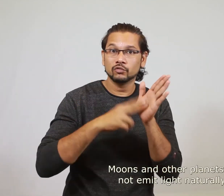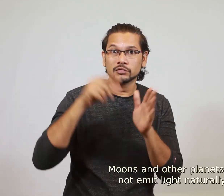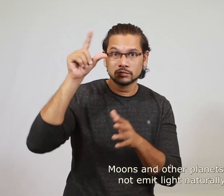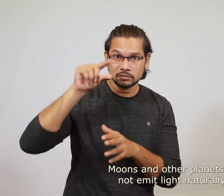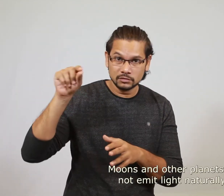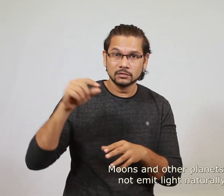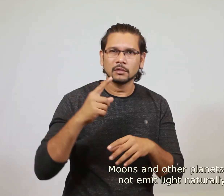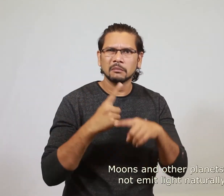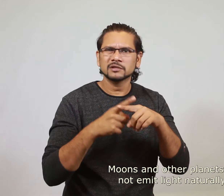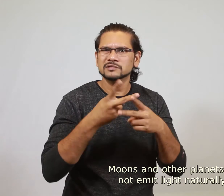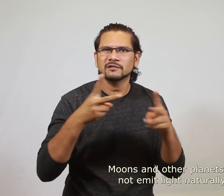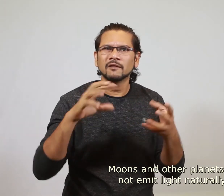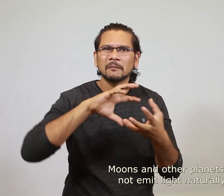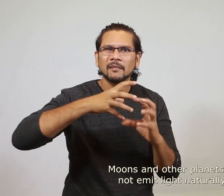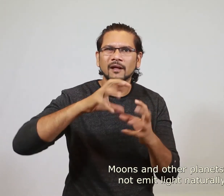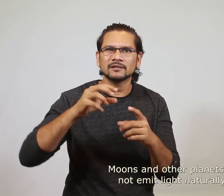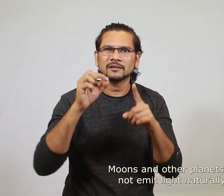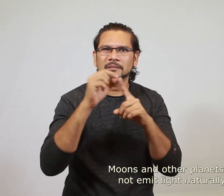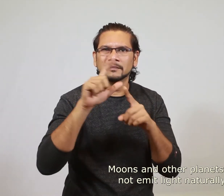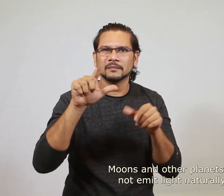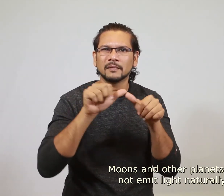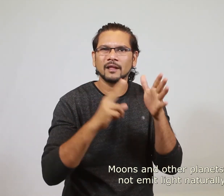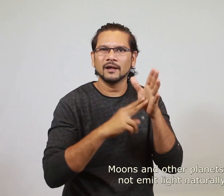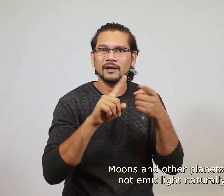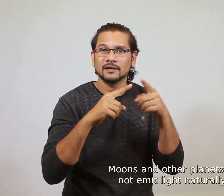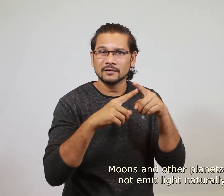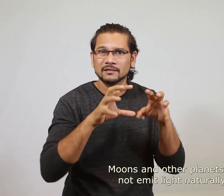Moons and other planets do not emit light naturally.